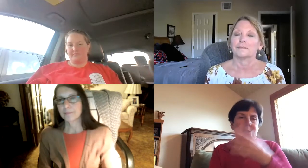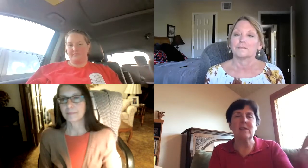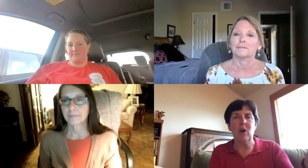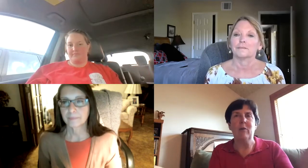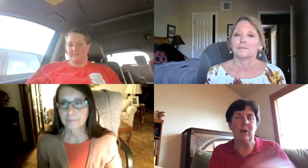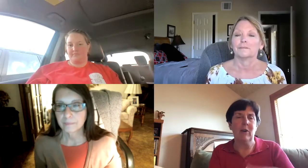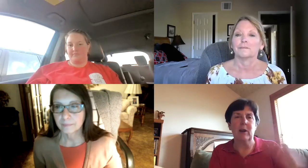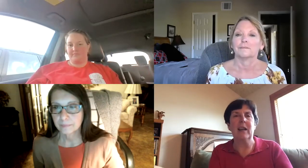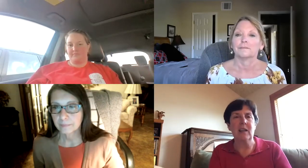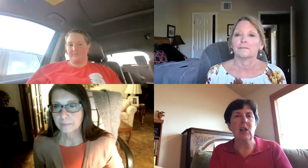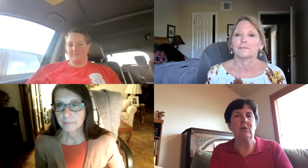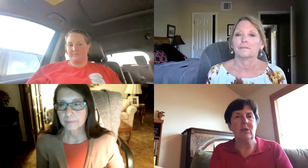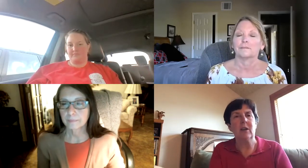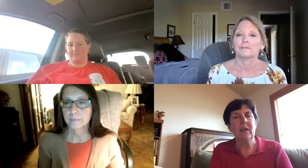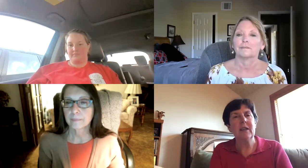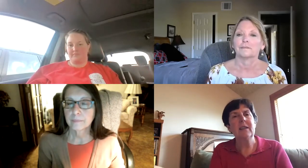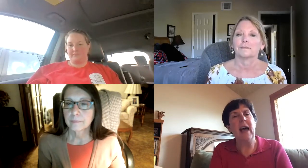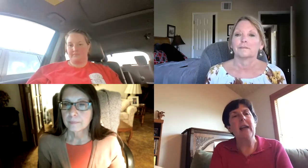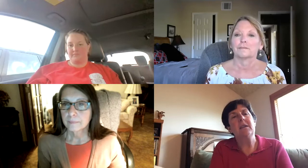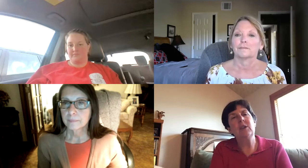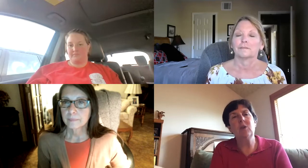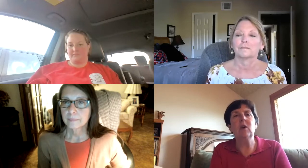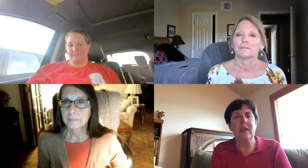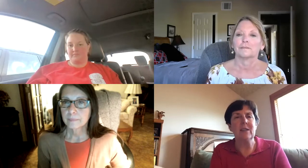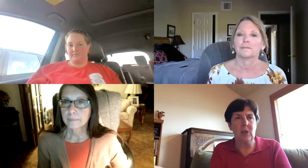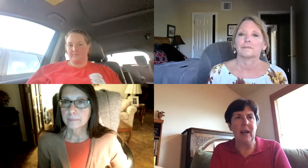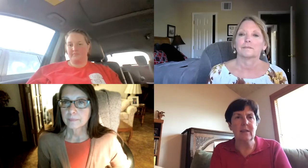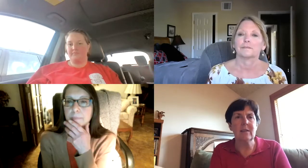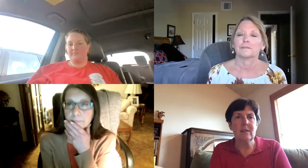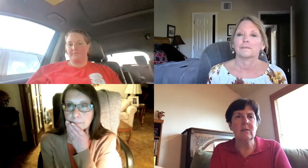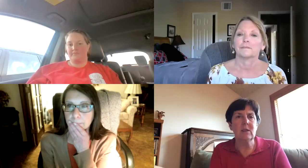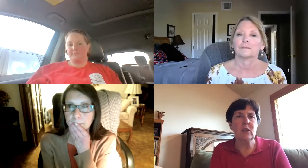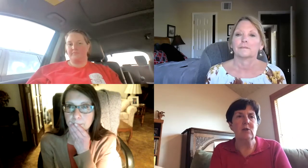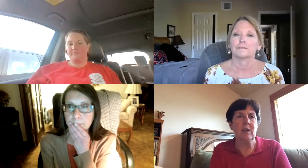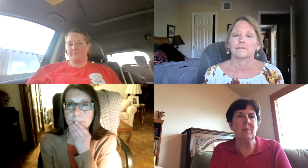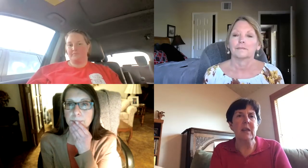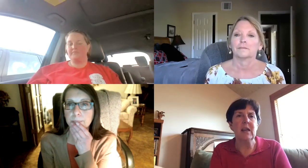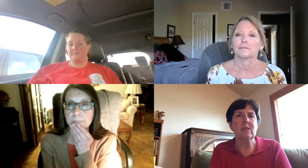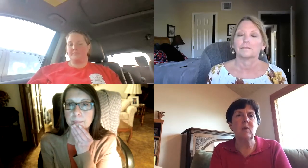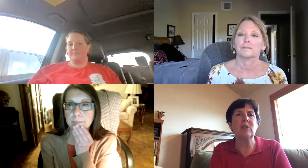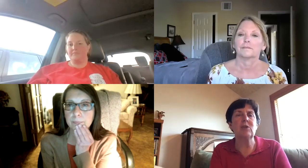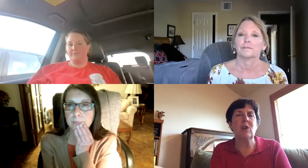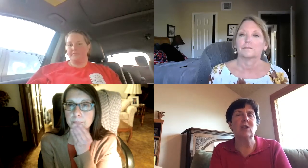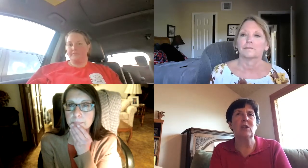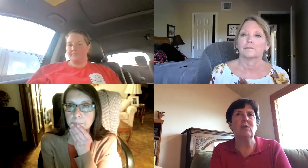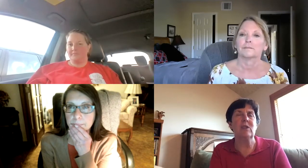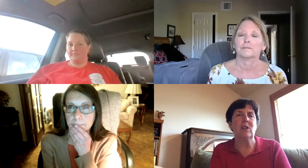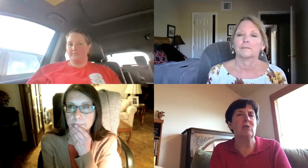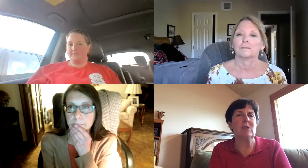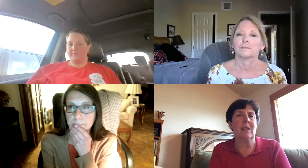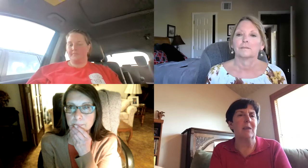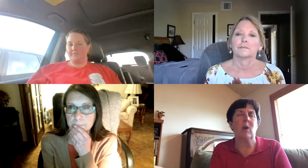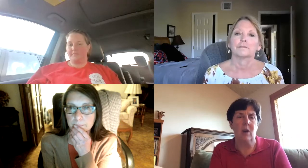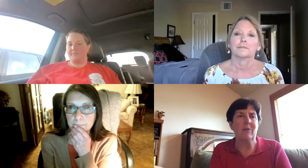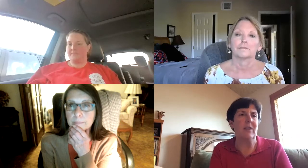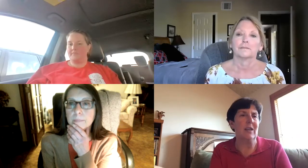COVID is over and we're getting closer that you will get the chance to use it, because once you start to use it, you